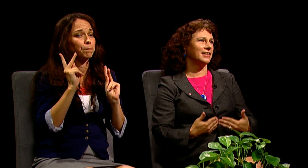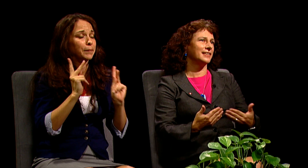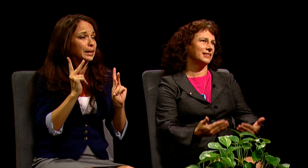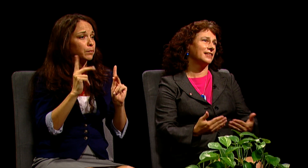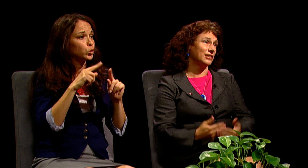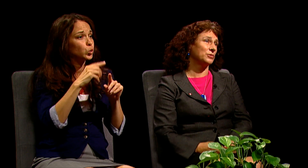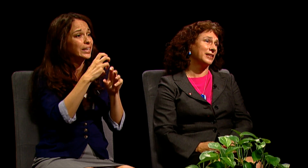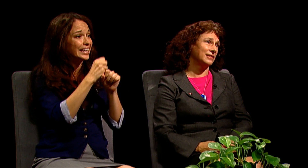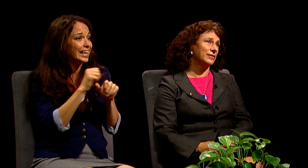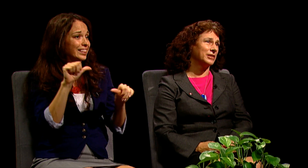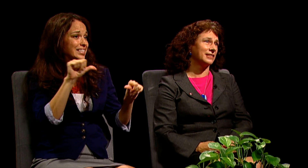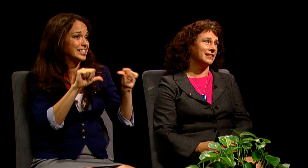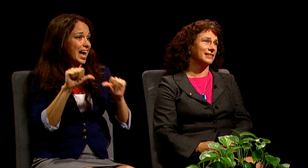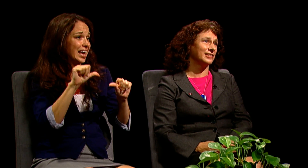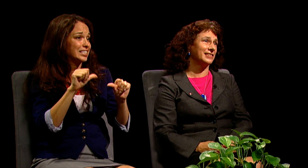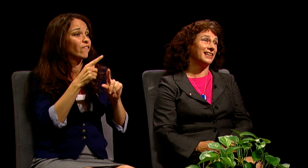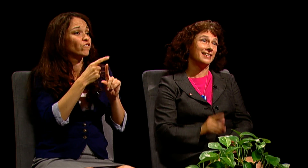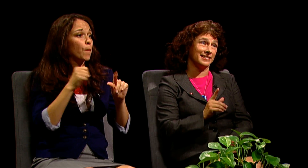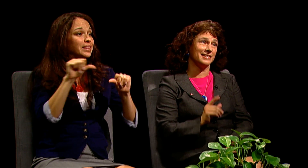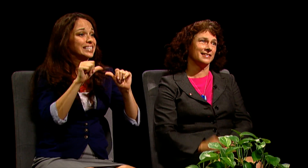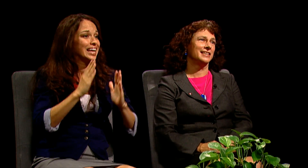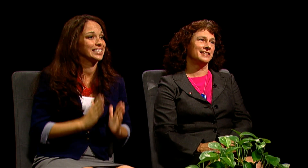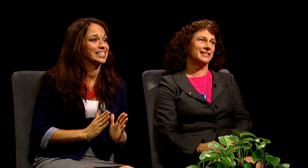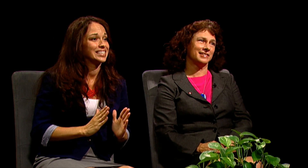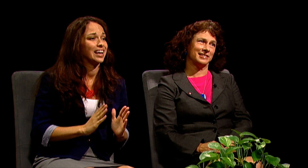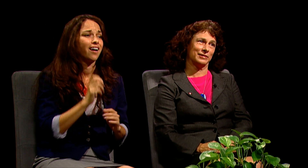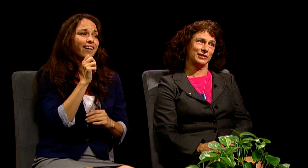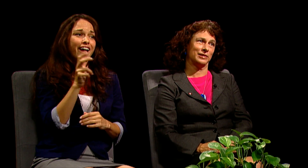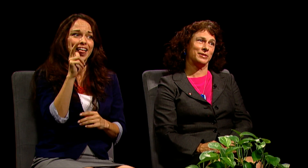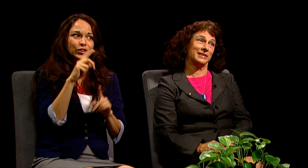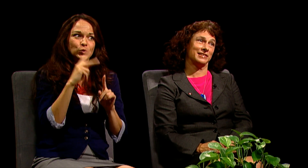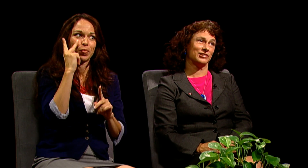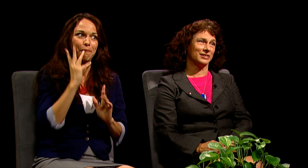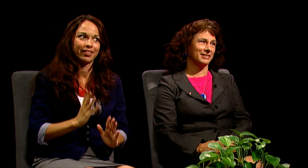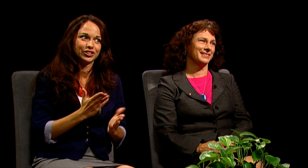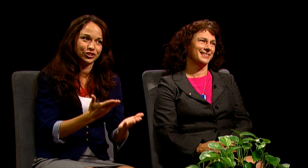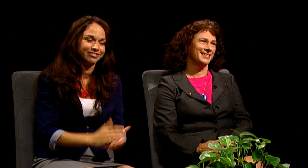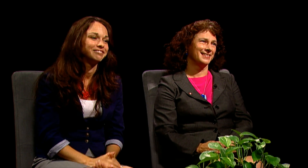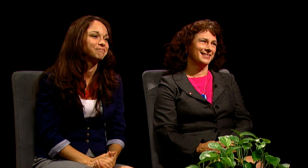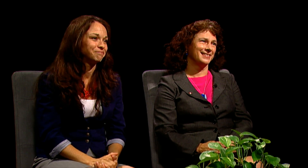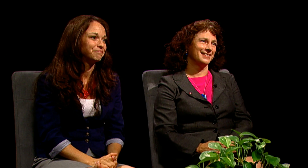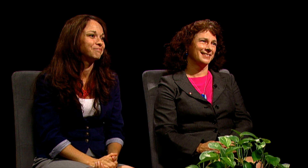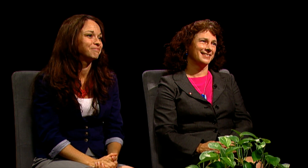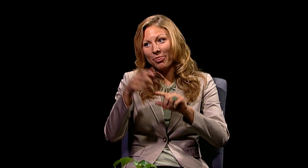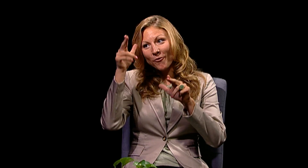get the science, I think, directly from the scientists, not listen necessarily to the politicians.